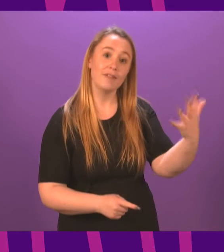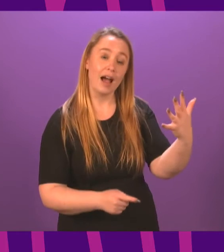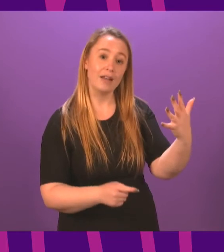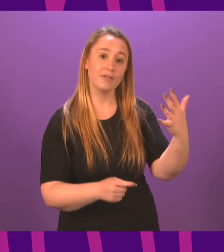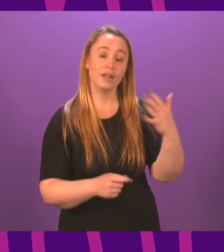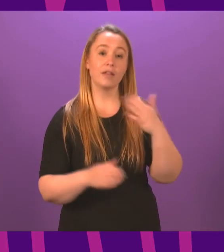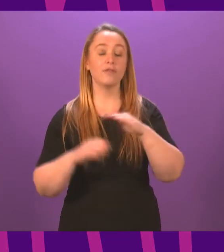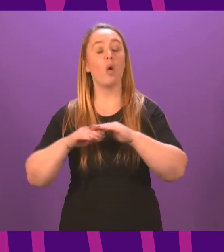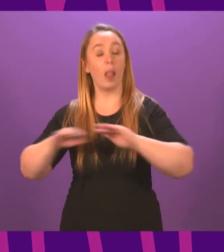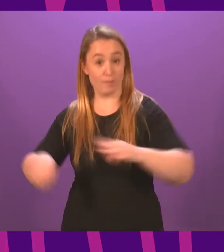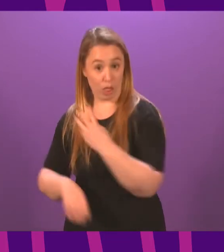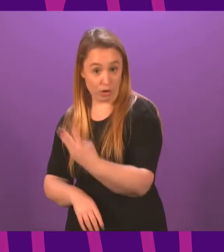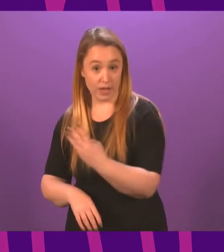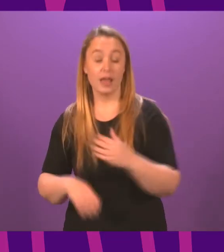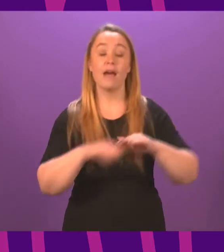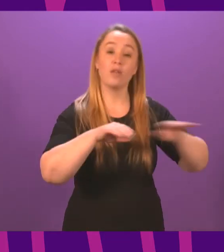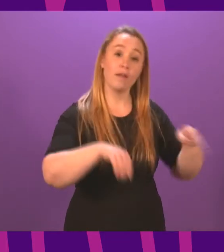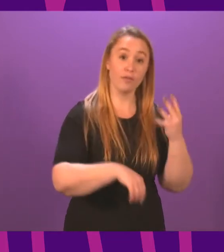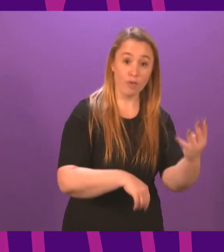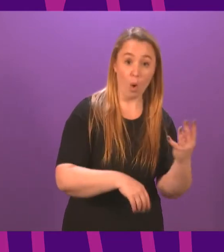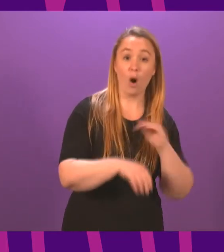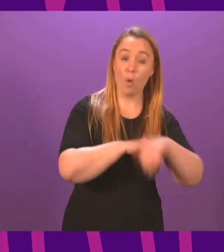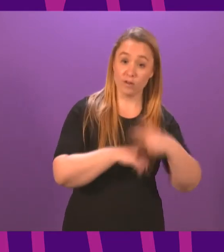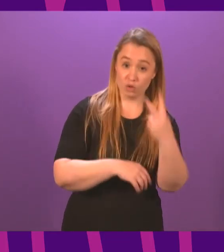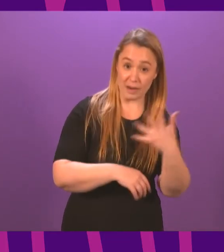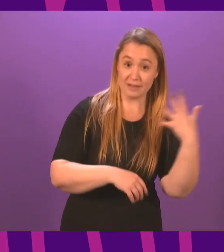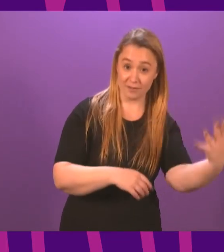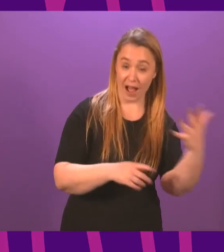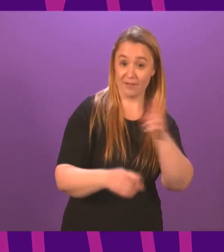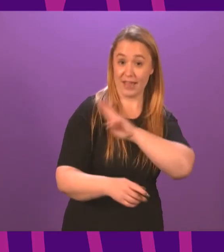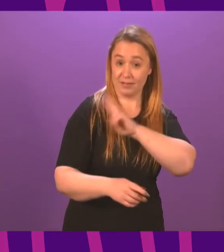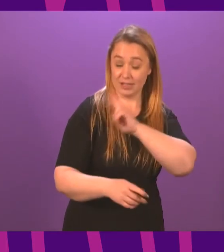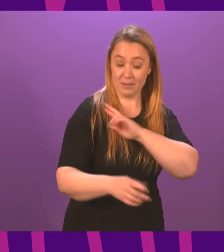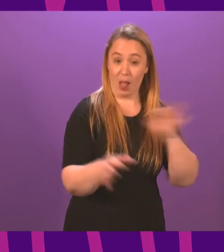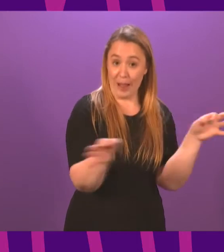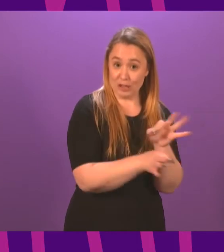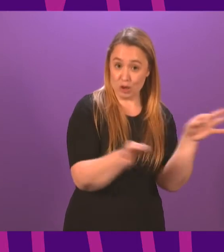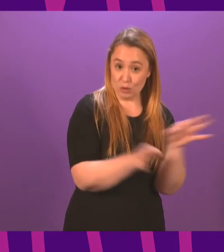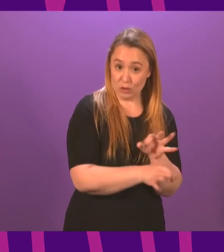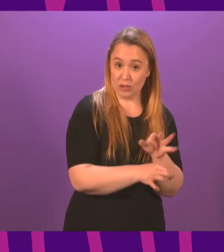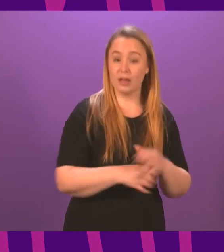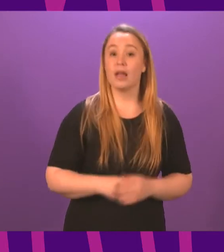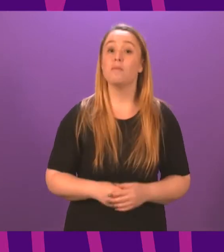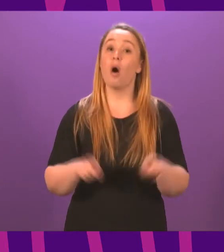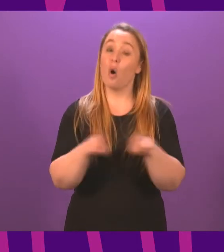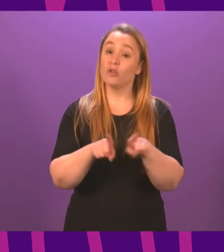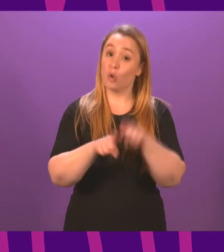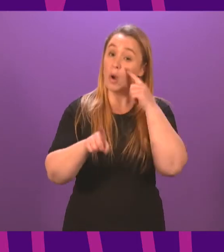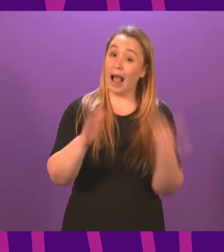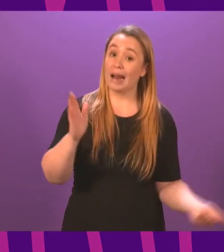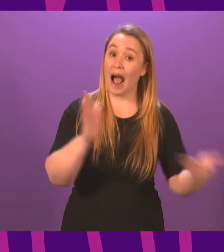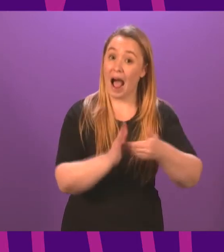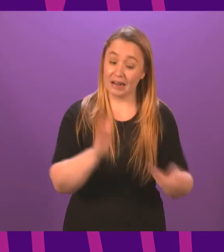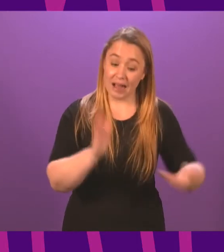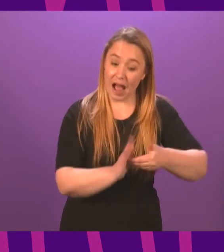excuses in Level 4. And these, as we heard at First Minister's questions today, are non-exhaustive. So one